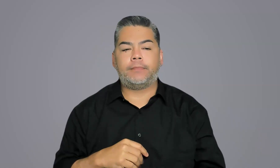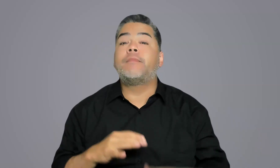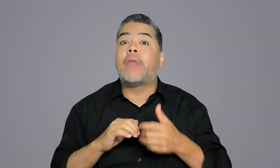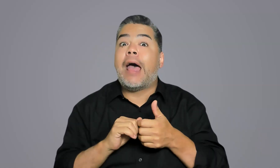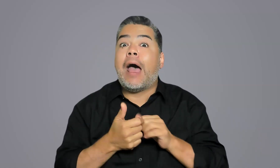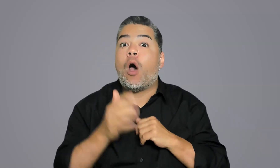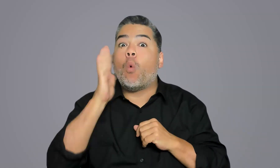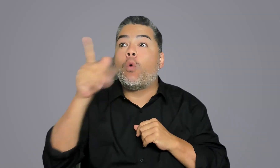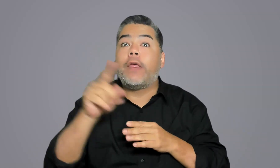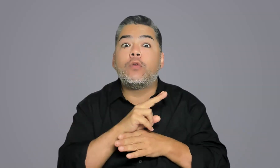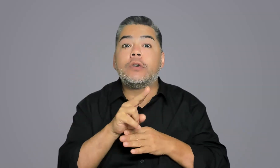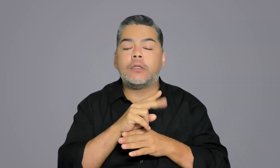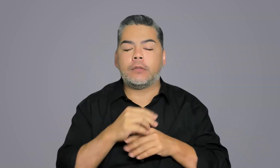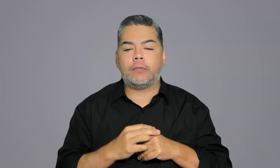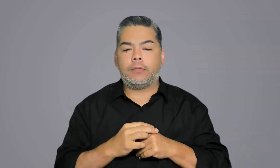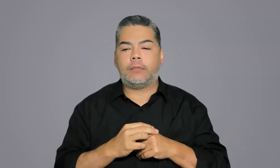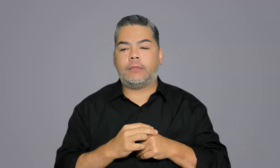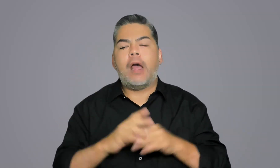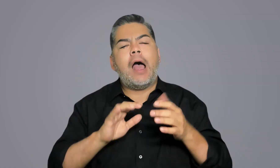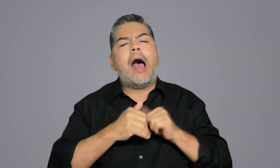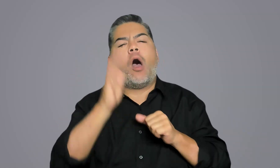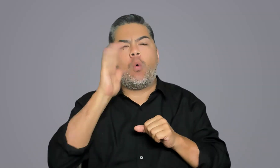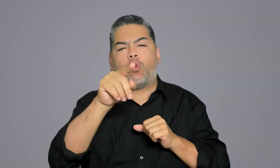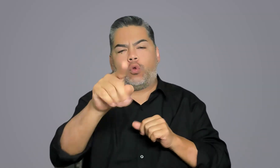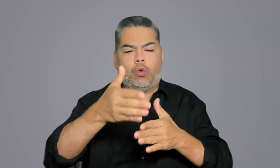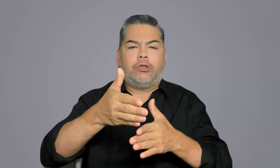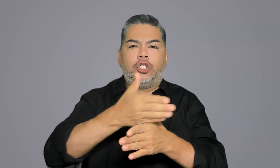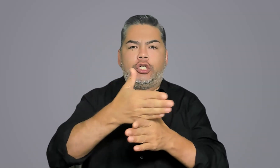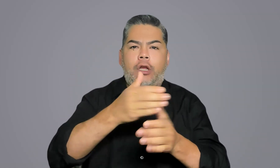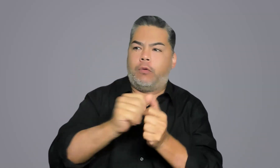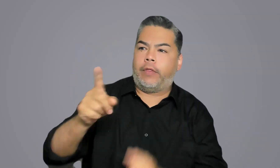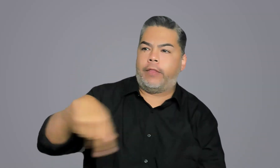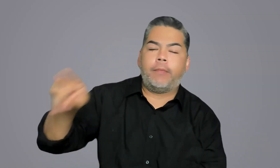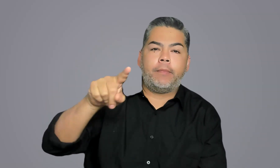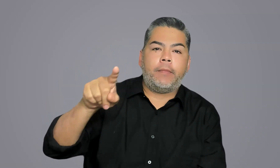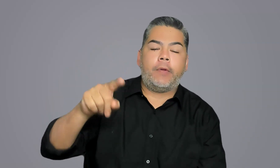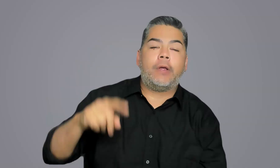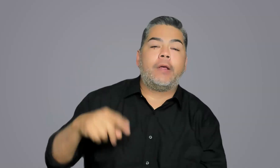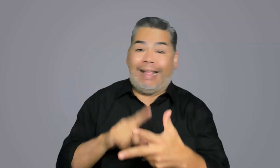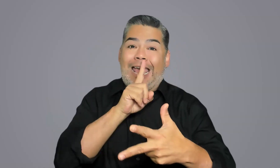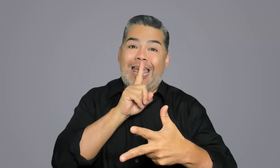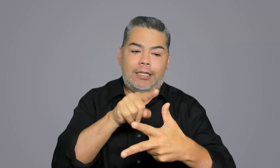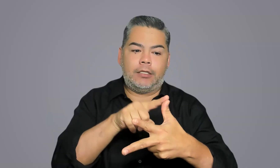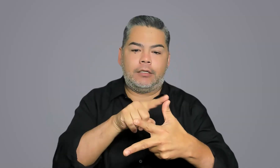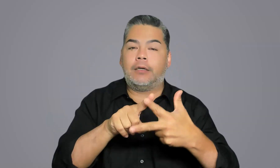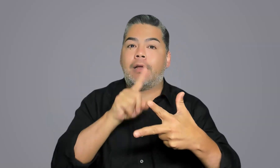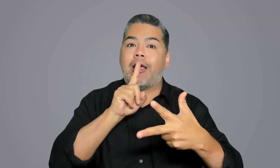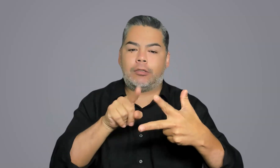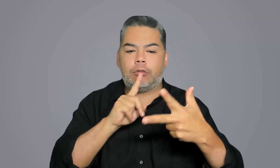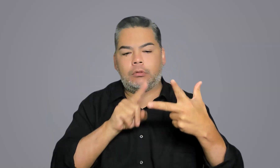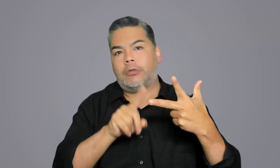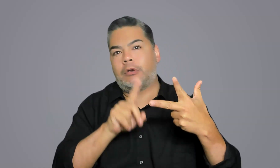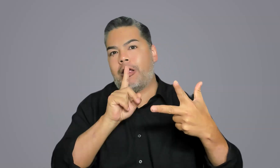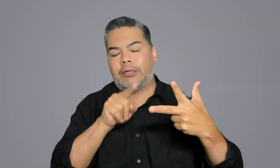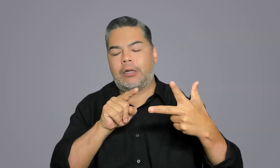share it with them? The answer to those 3 questions often helps you determine what document format type is best.